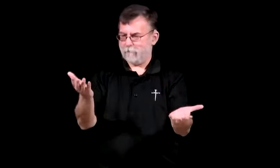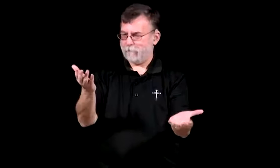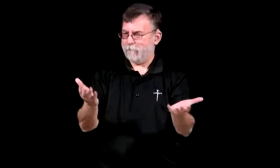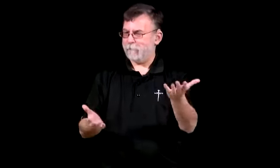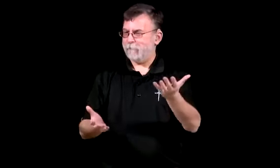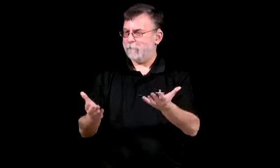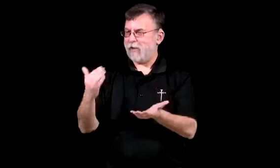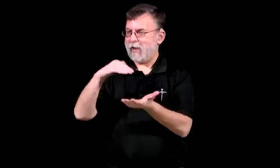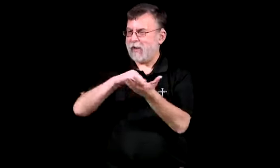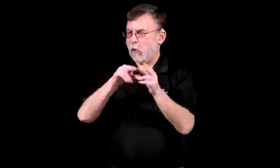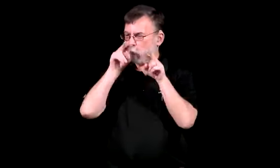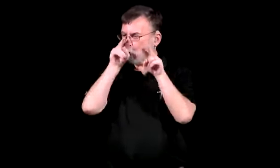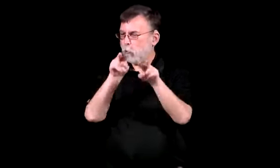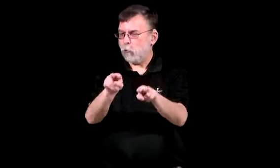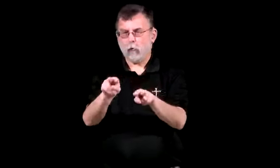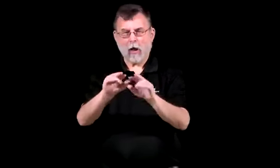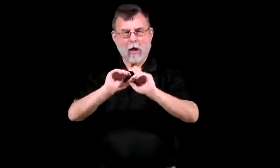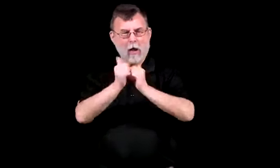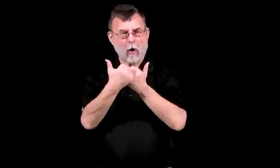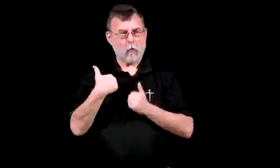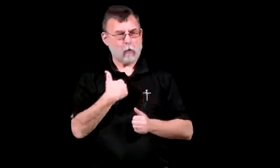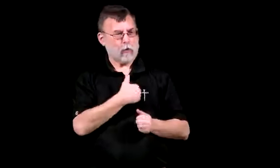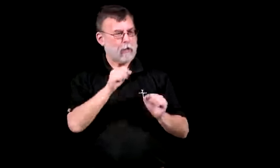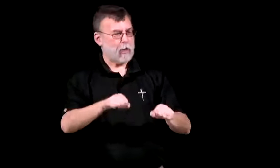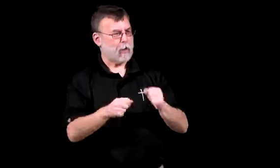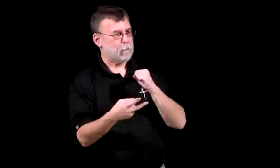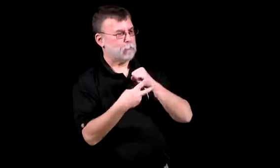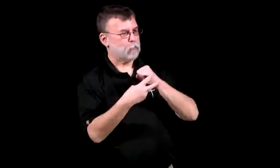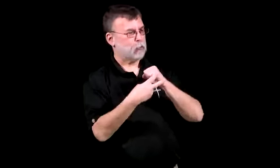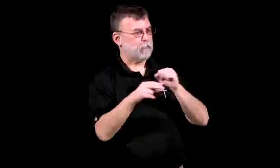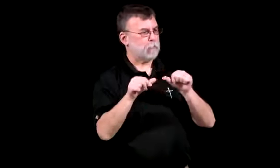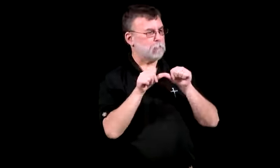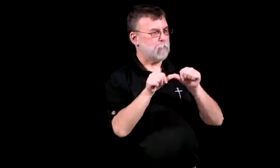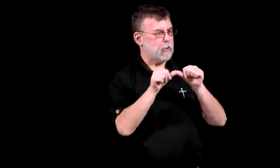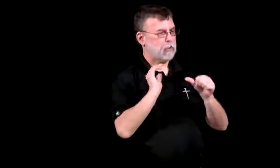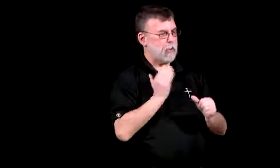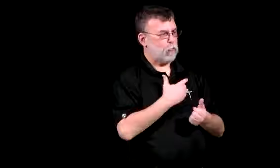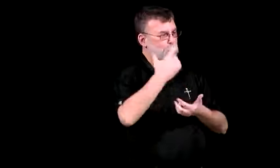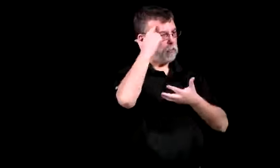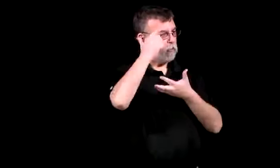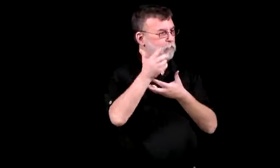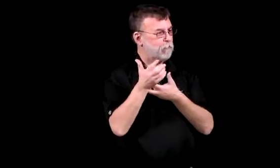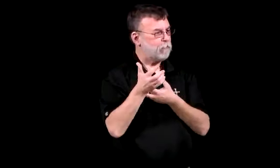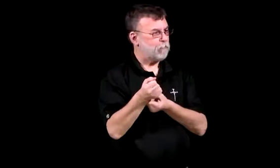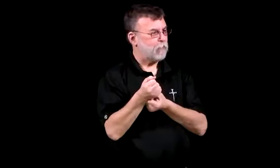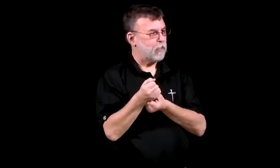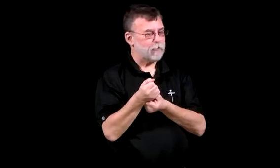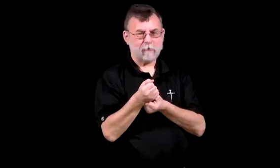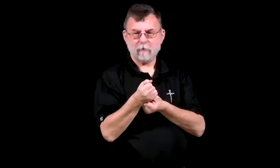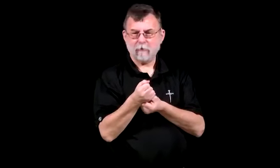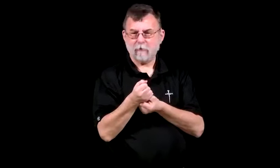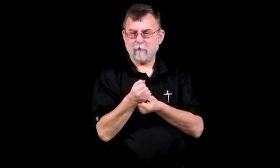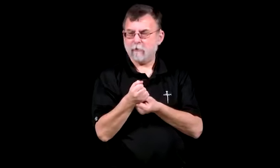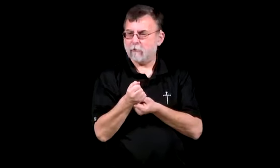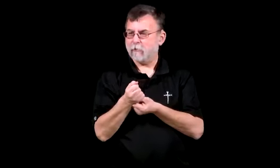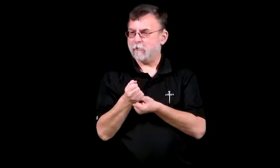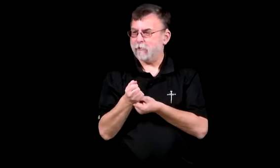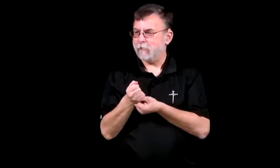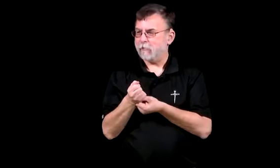we won't be overwhelmed. And again, it's just balancing that on how we can preserve and maintain our faith and trust in God.